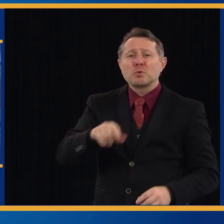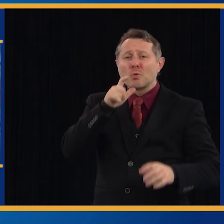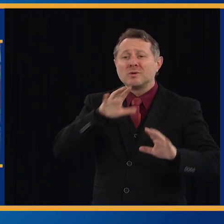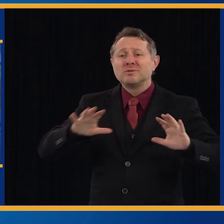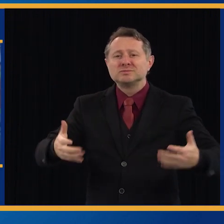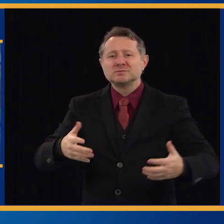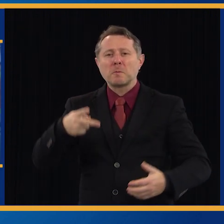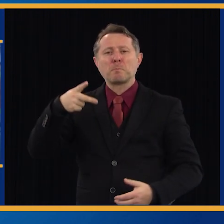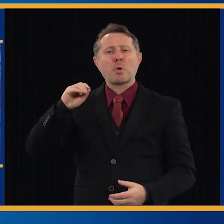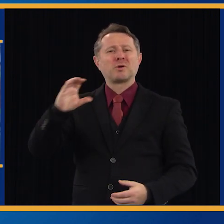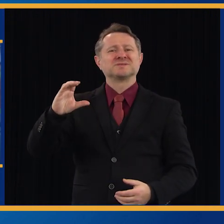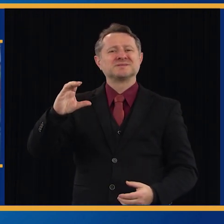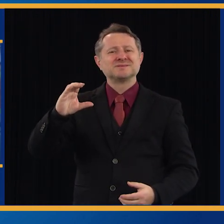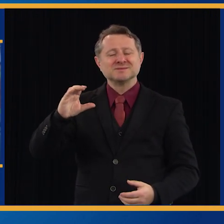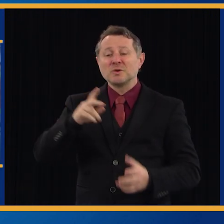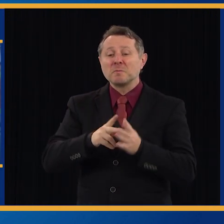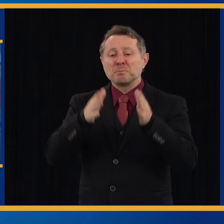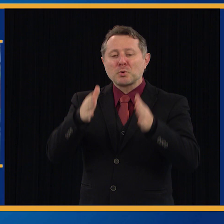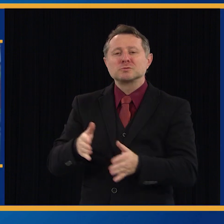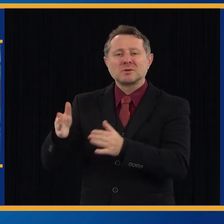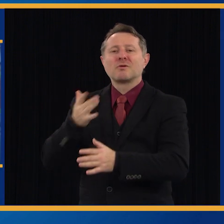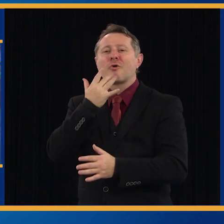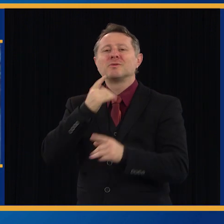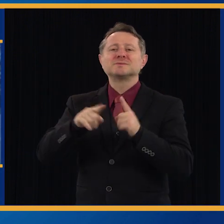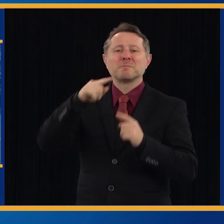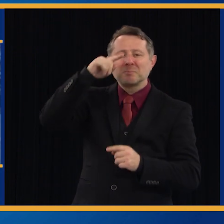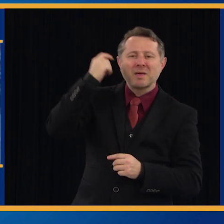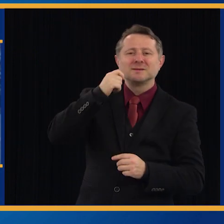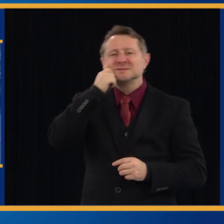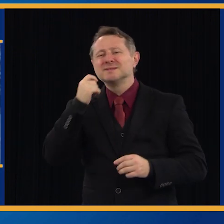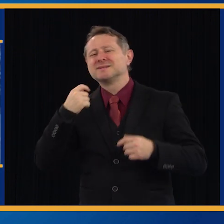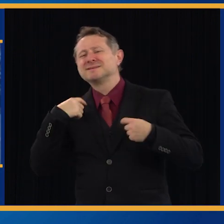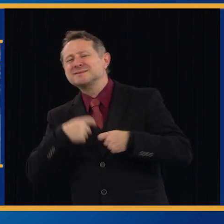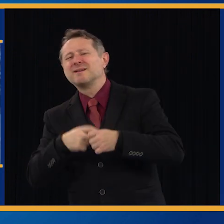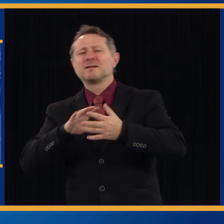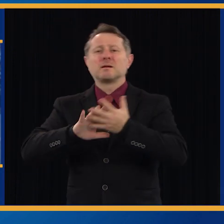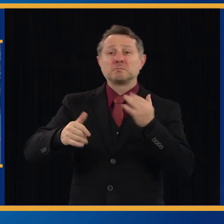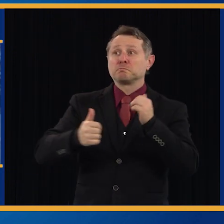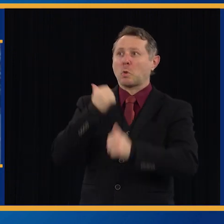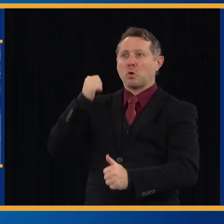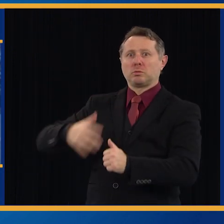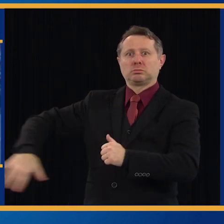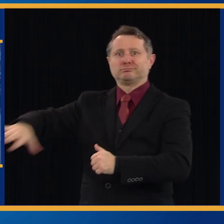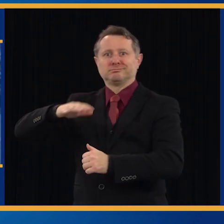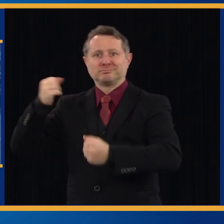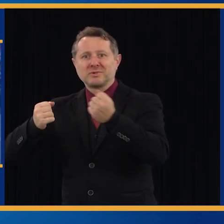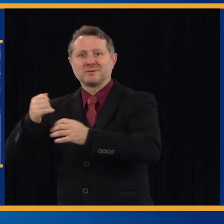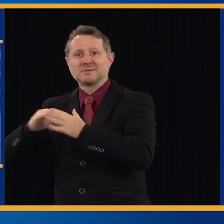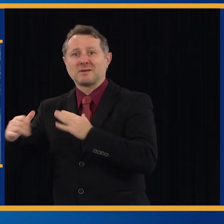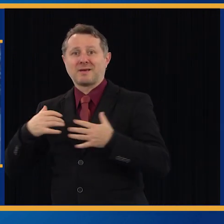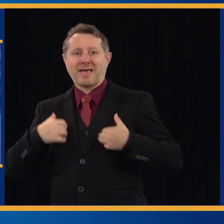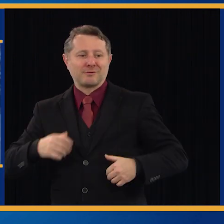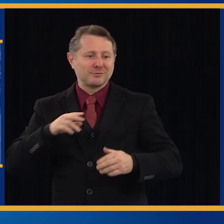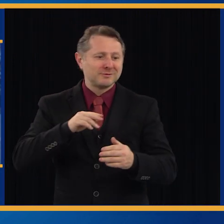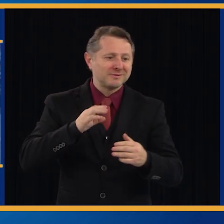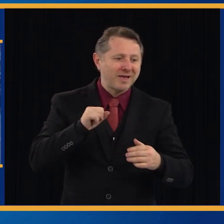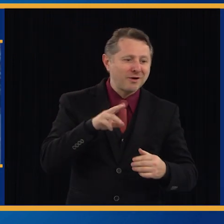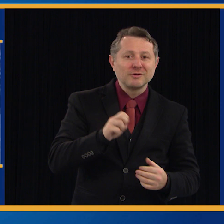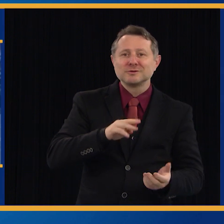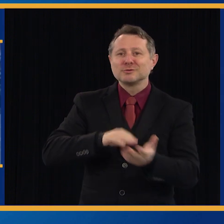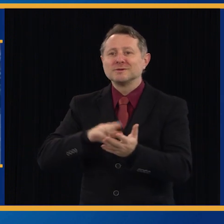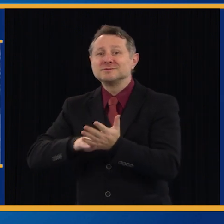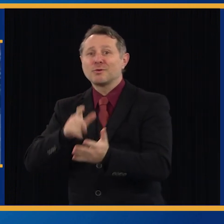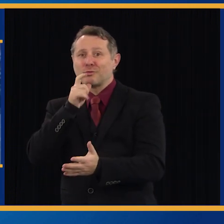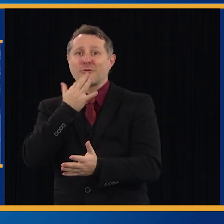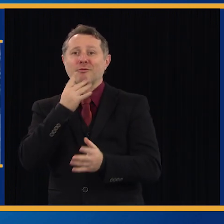transit, 57% of the building workers, 40% of the healthcare workers. People of color are also